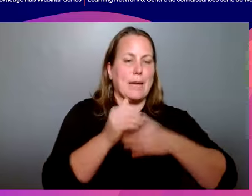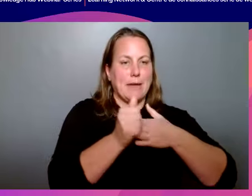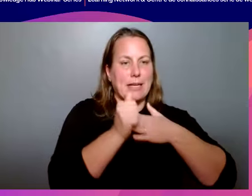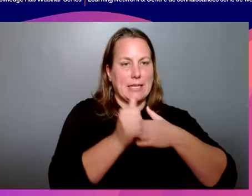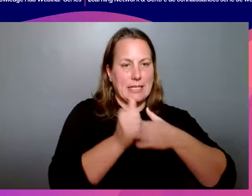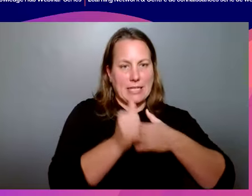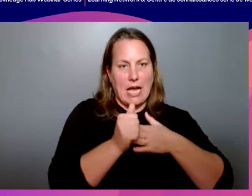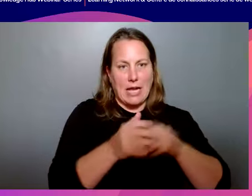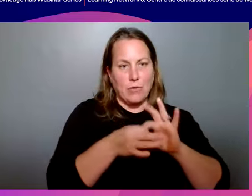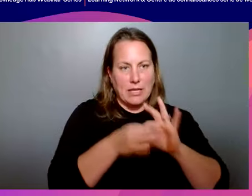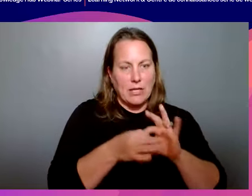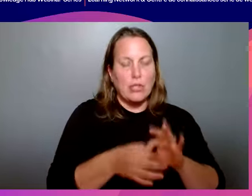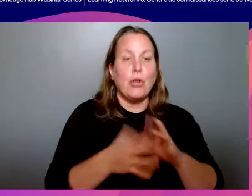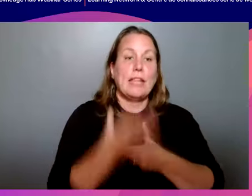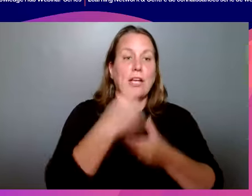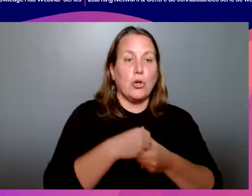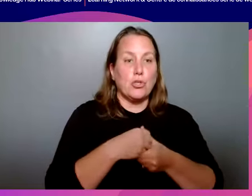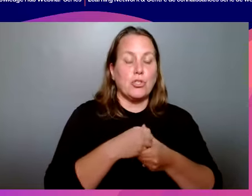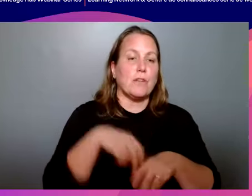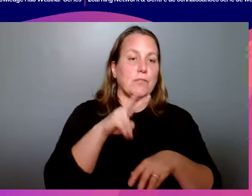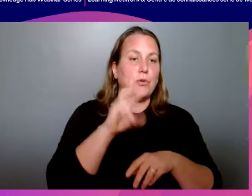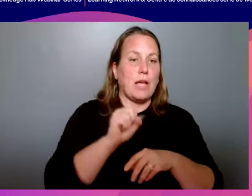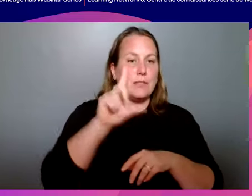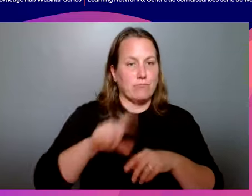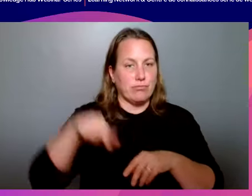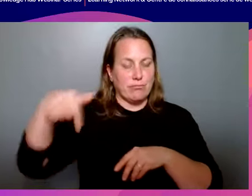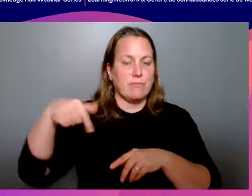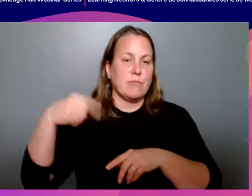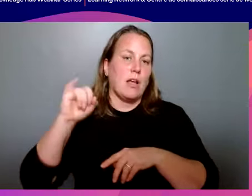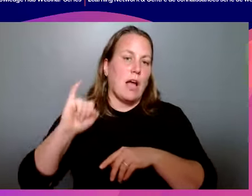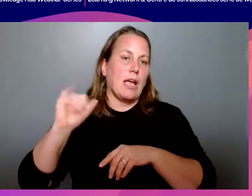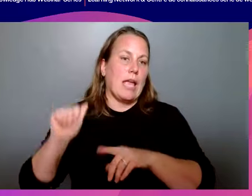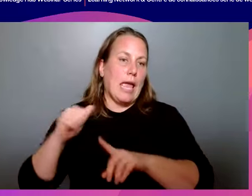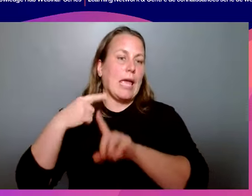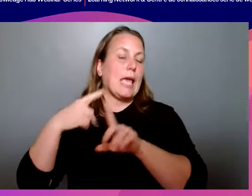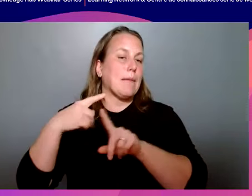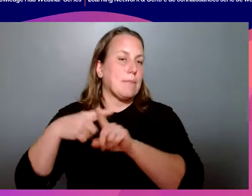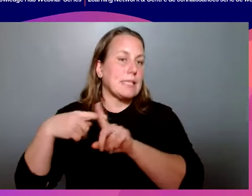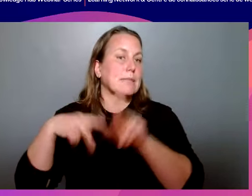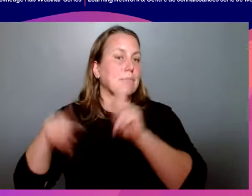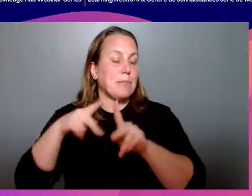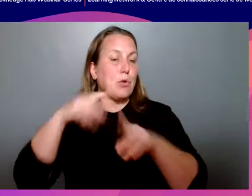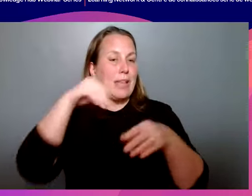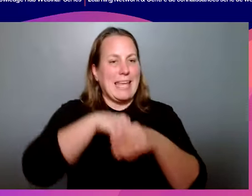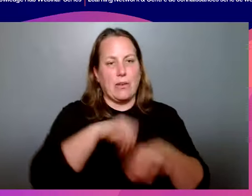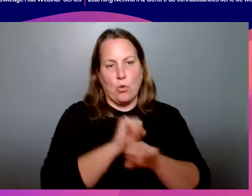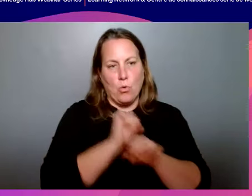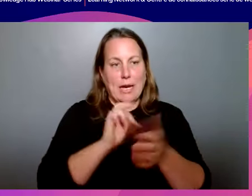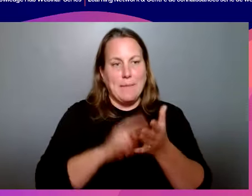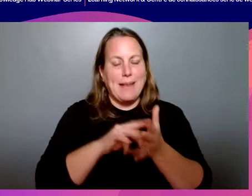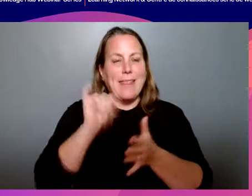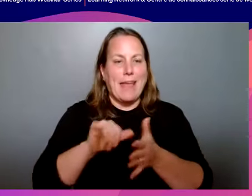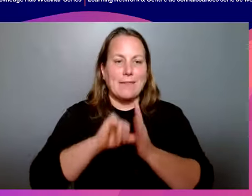Gay, Bisexual, Transgender, Intersex, and Queer Persons in the World of Work, which highlights the widespread